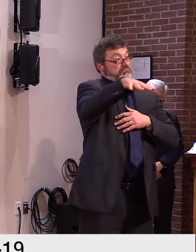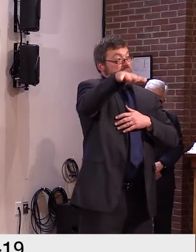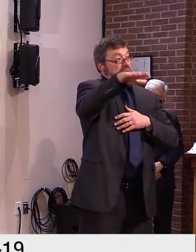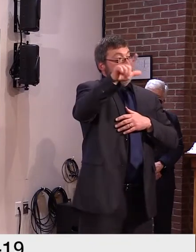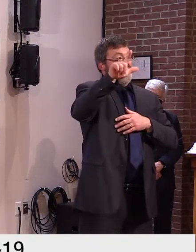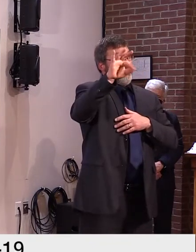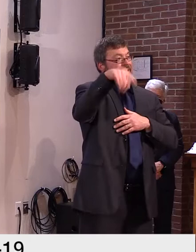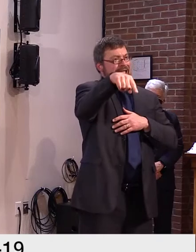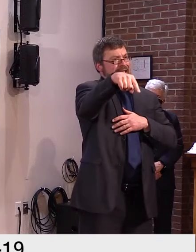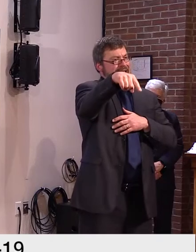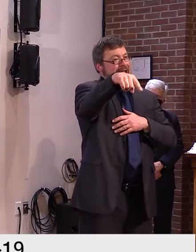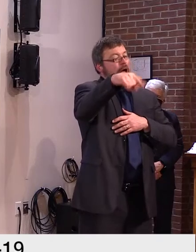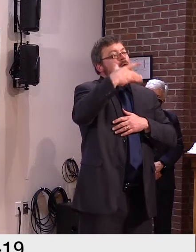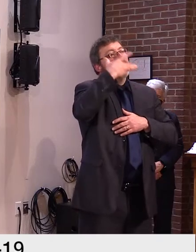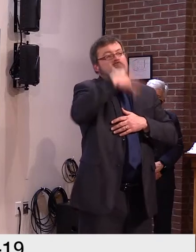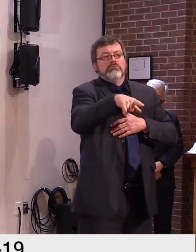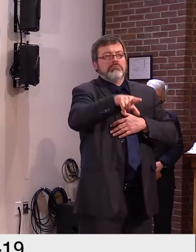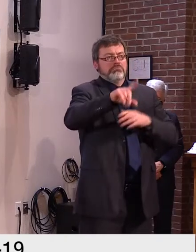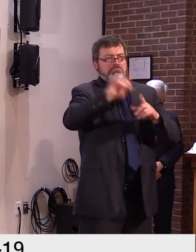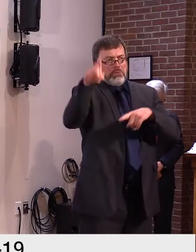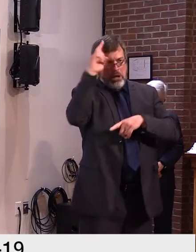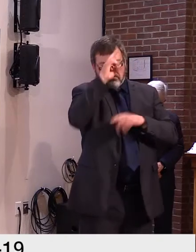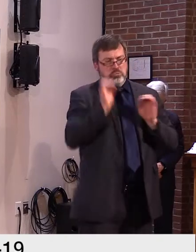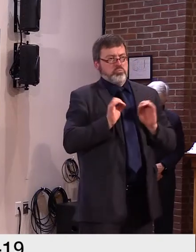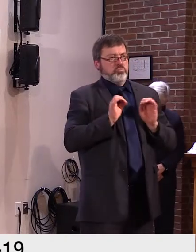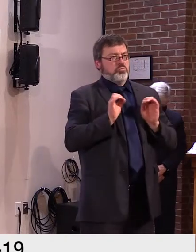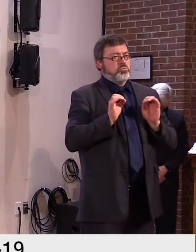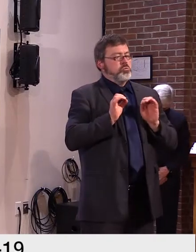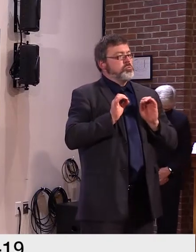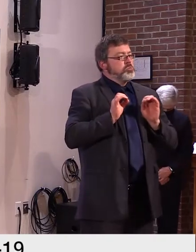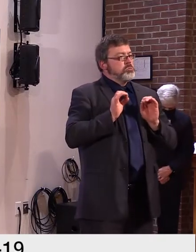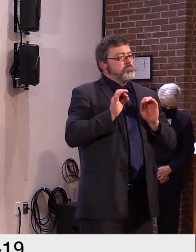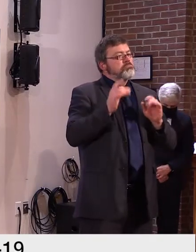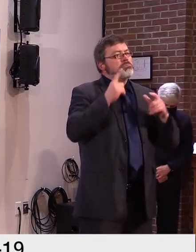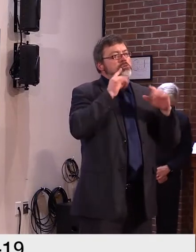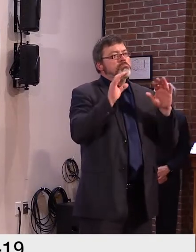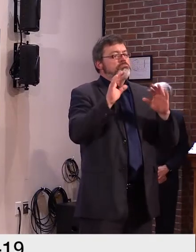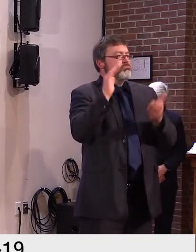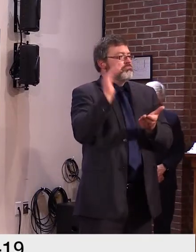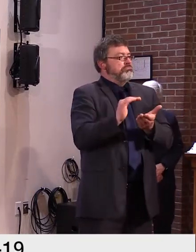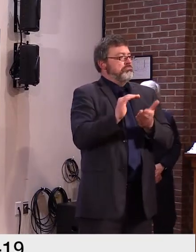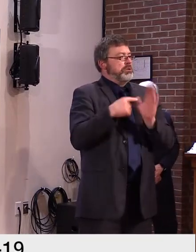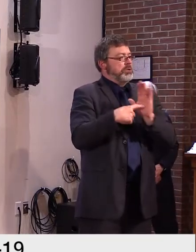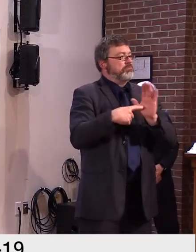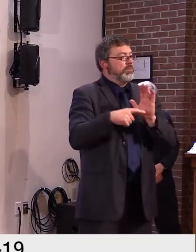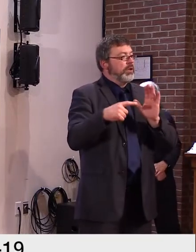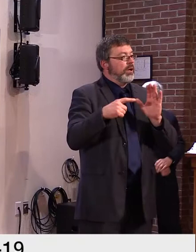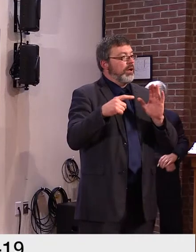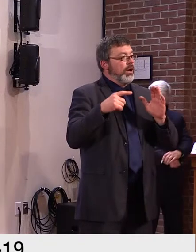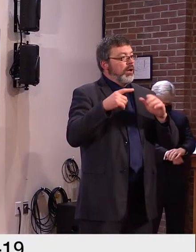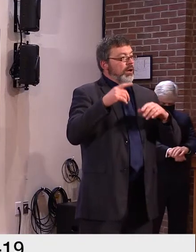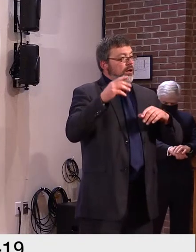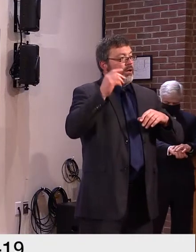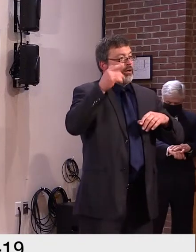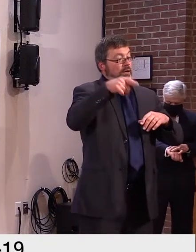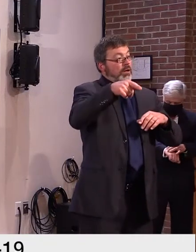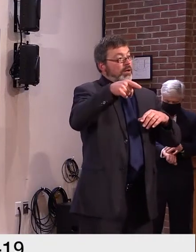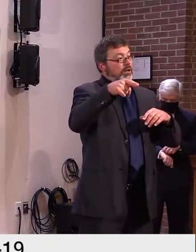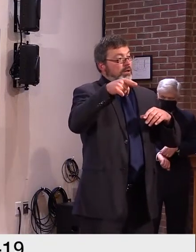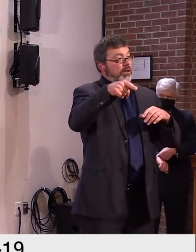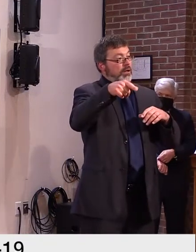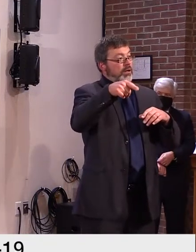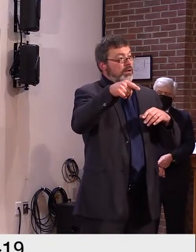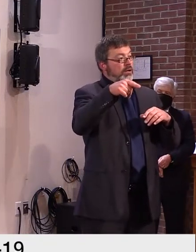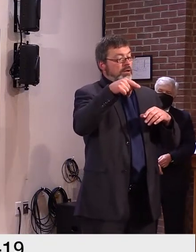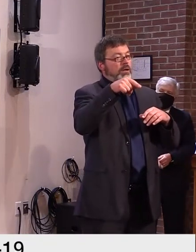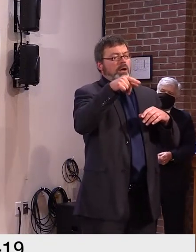needed. The healthcare system has not left these workers out in the cold. They're essential to our economy and important